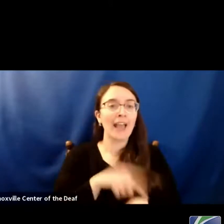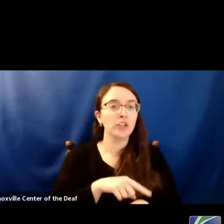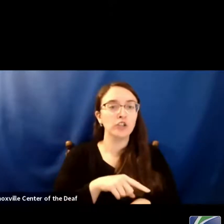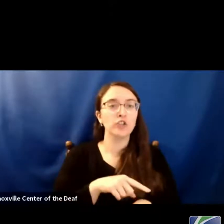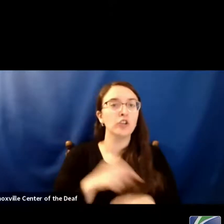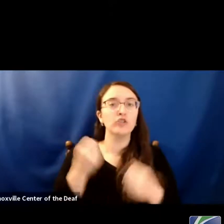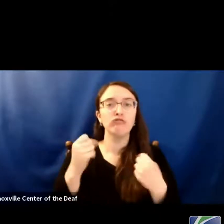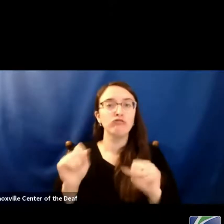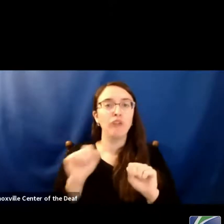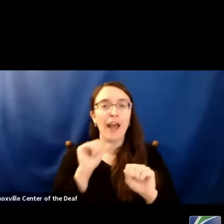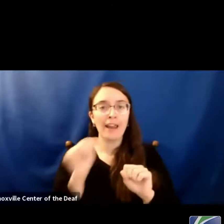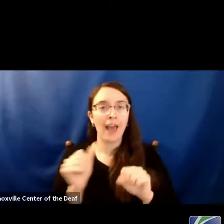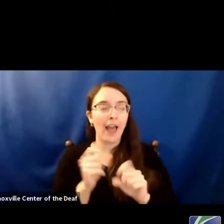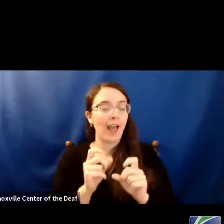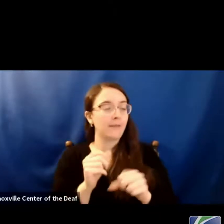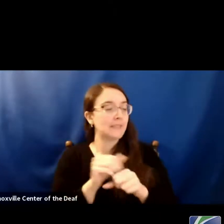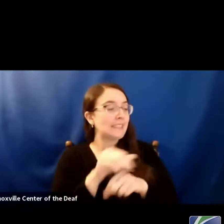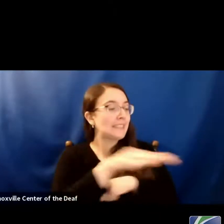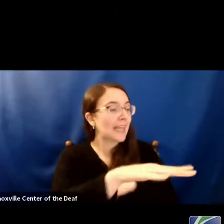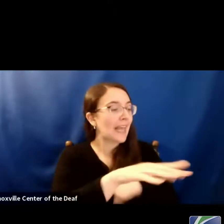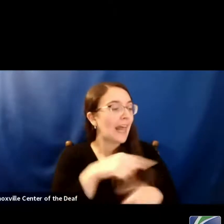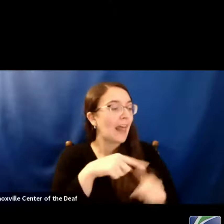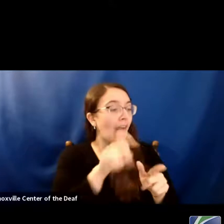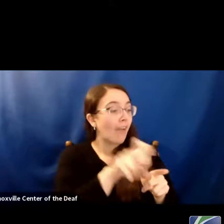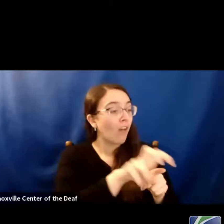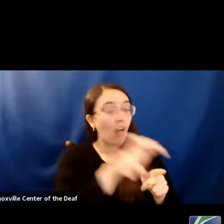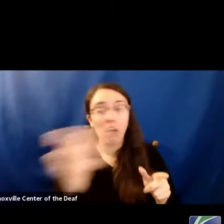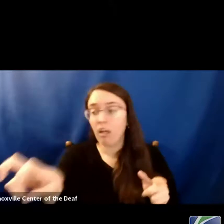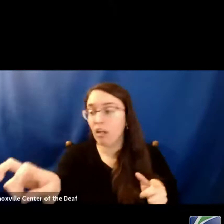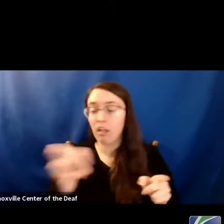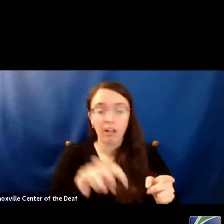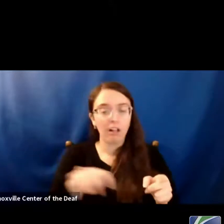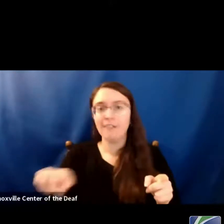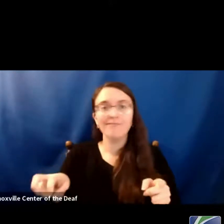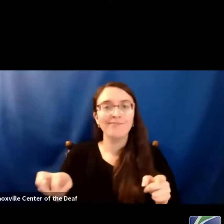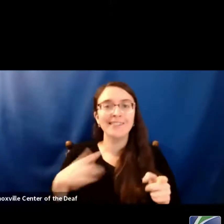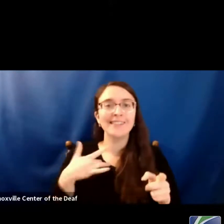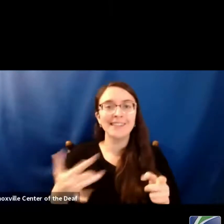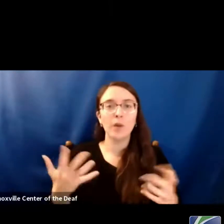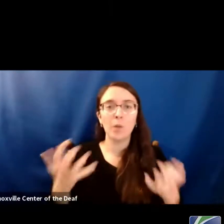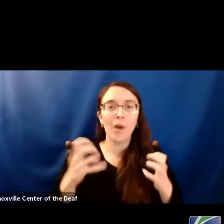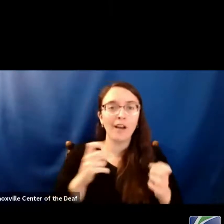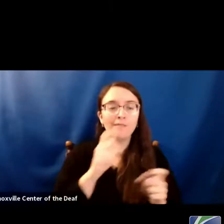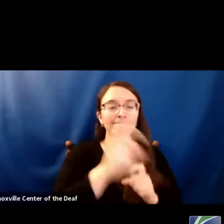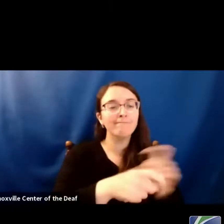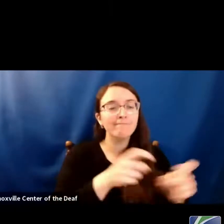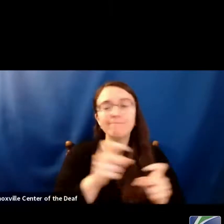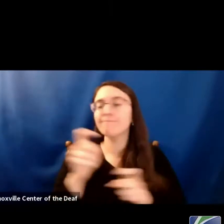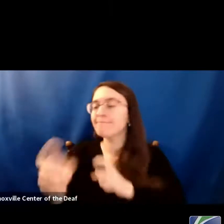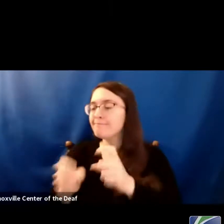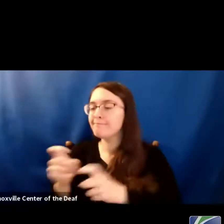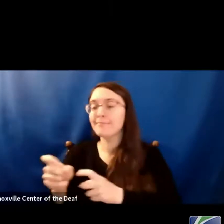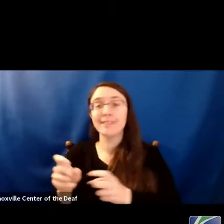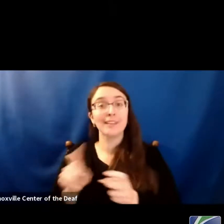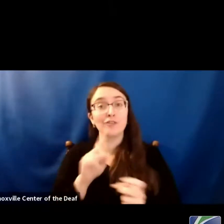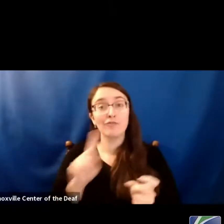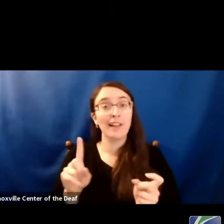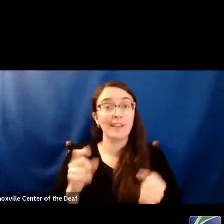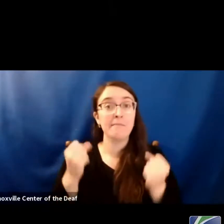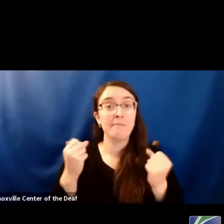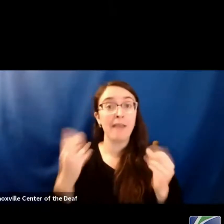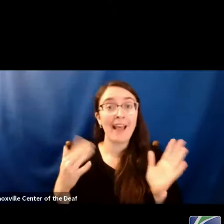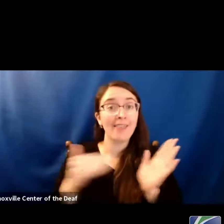it again. They try to send it to one place. That just makes tracking much easier. As you can imagine, it's thousands of doses of vaccine going